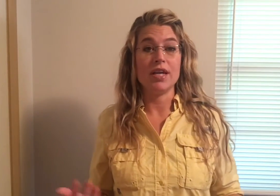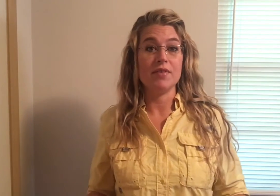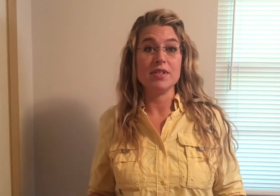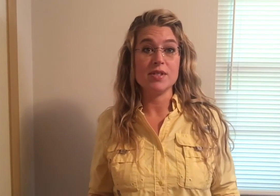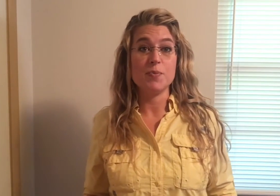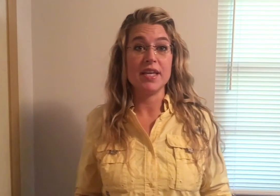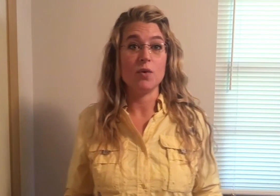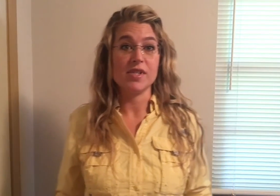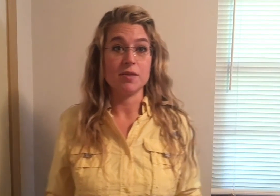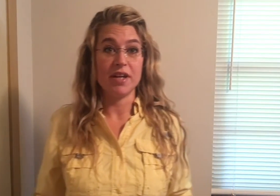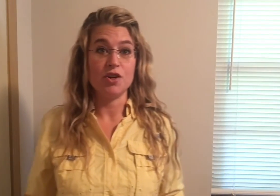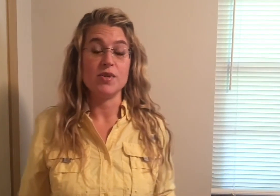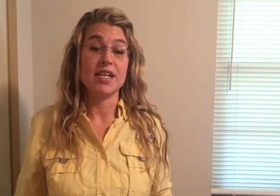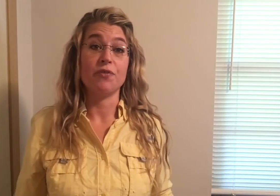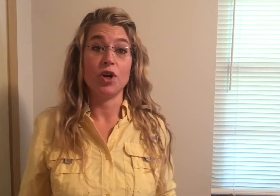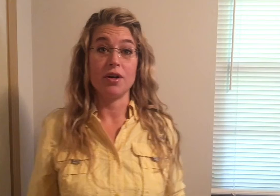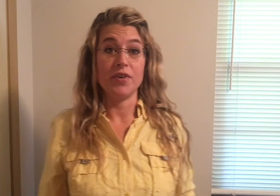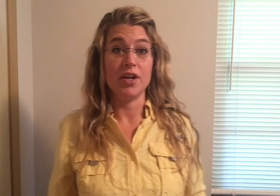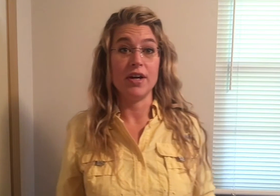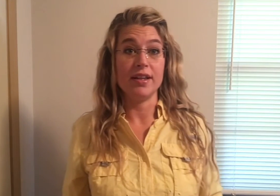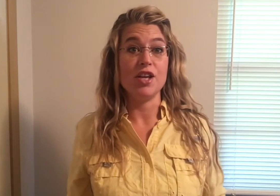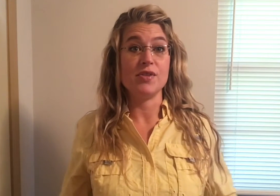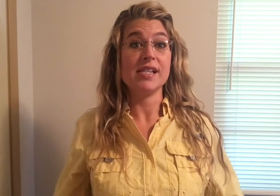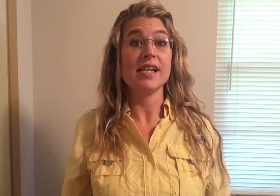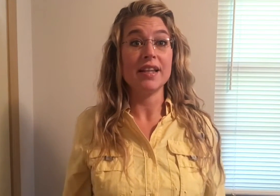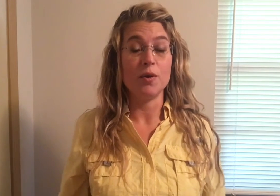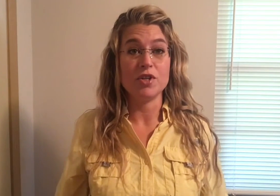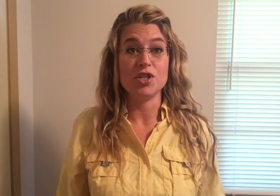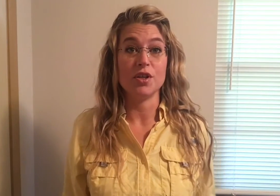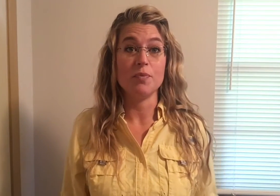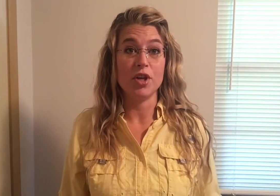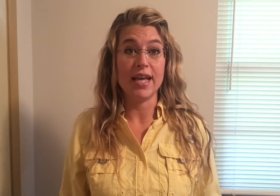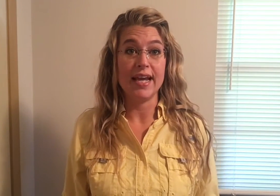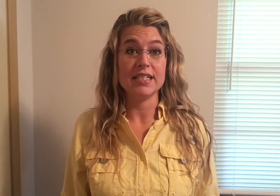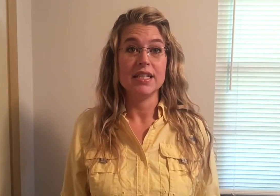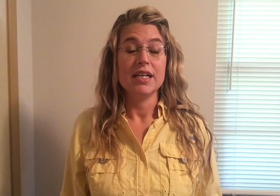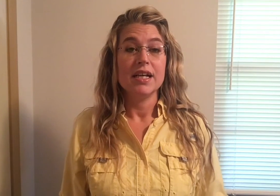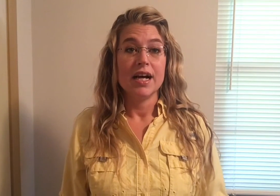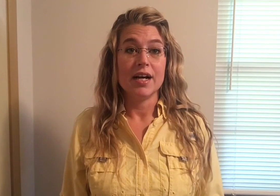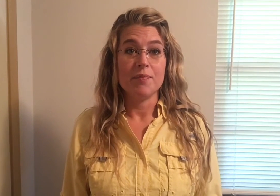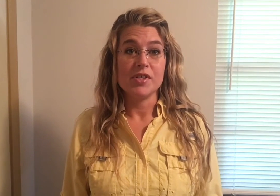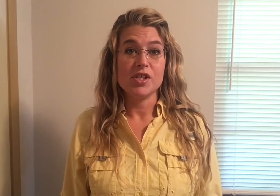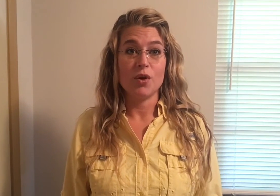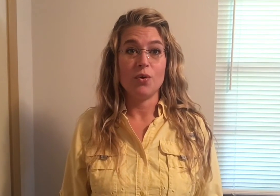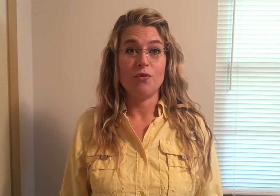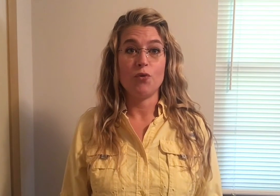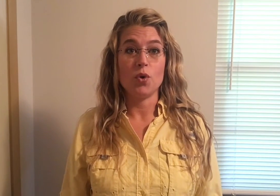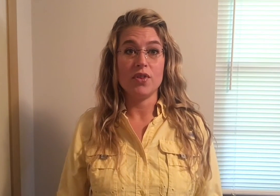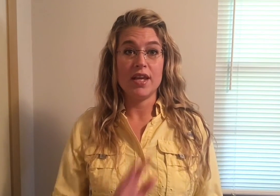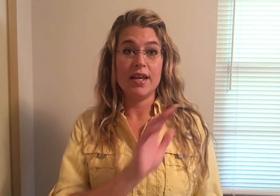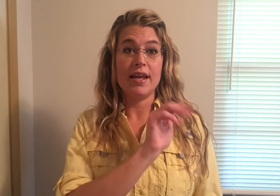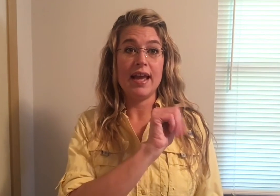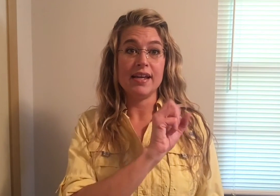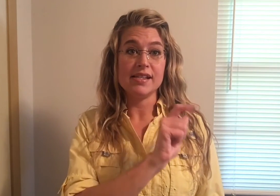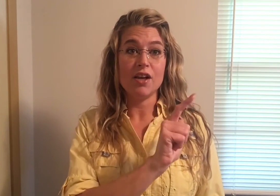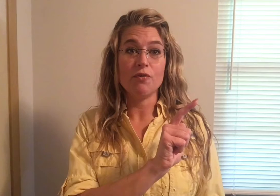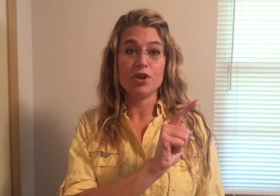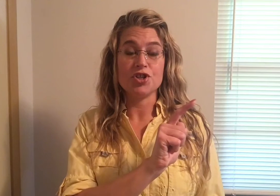even speaking with somebody who's deaf or hard of hearing that uses sign language to communicate. So for the ASL